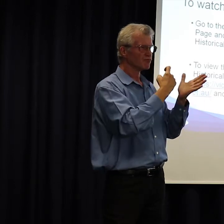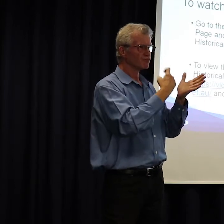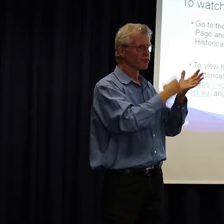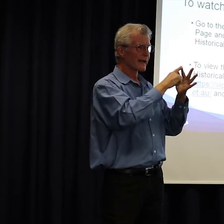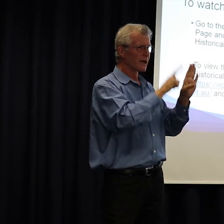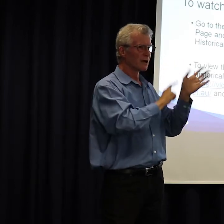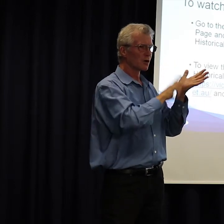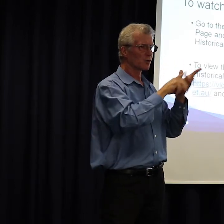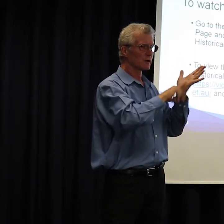deaf.